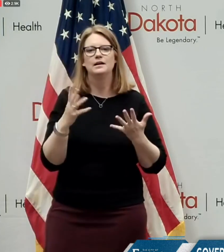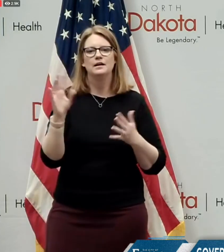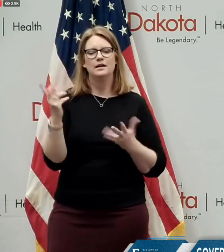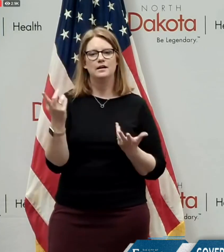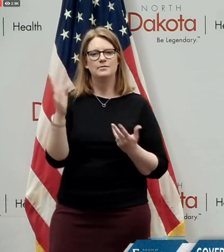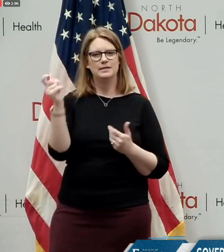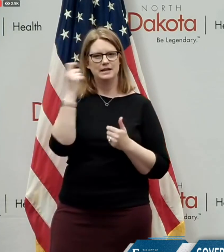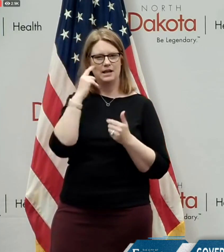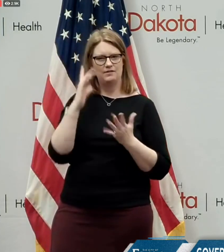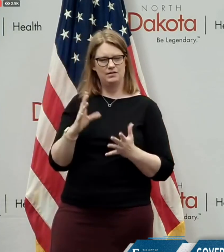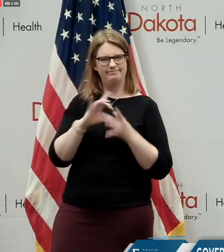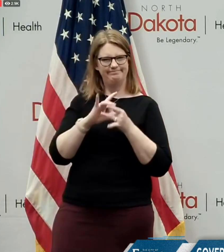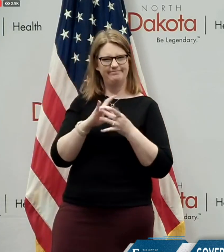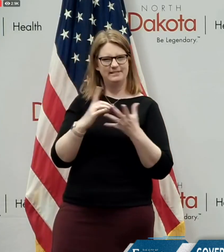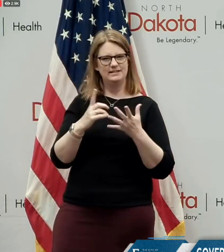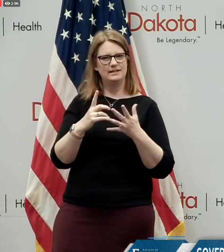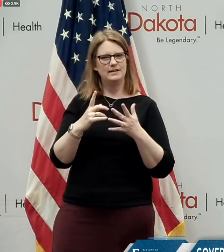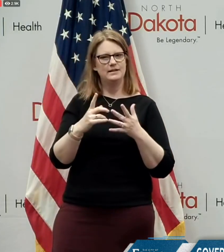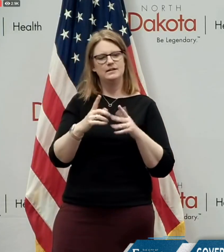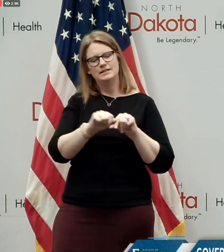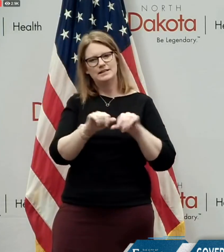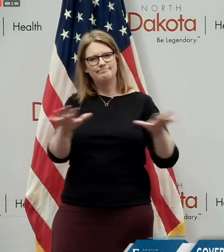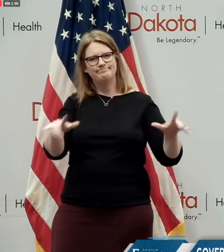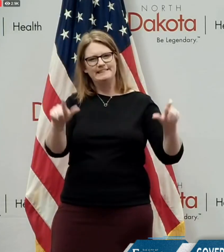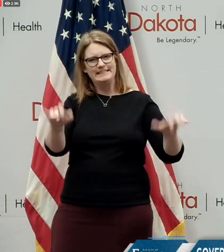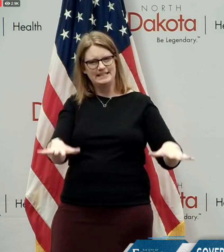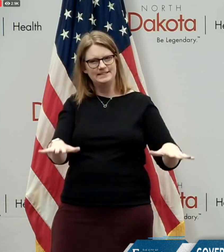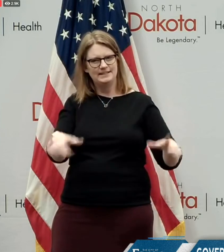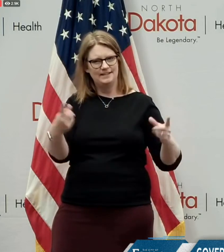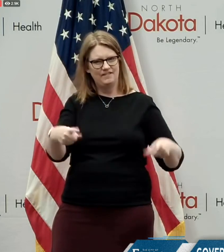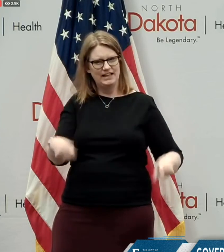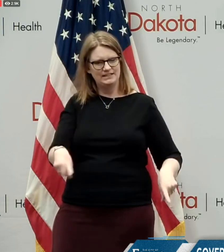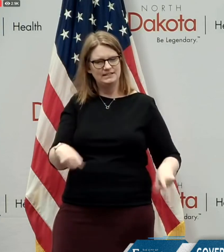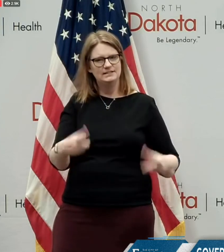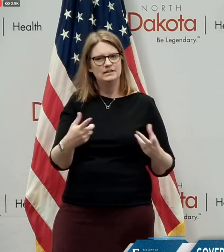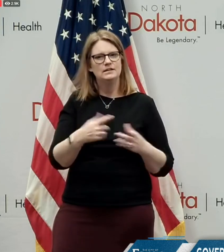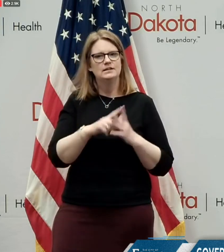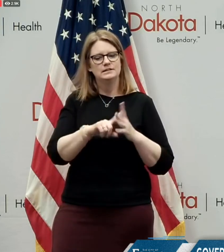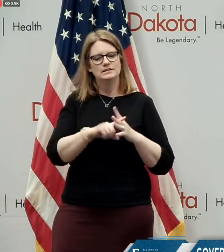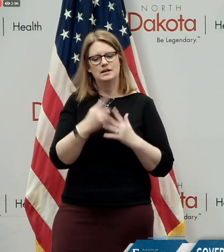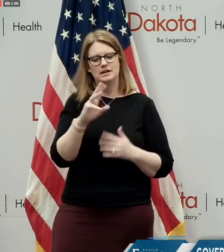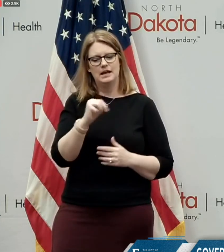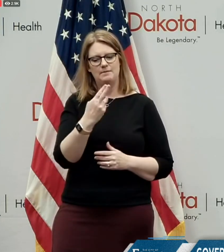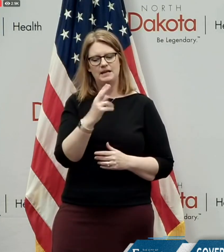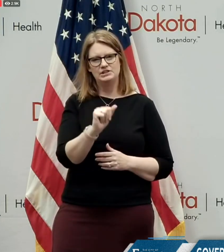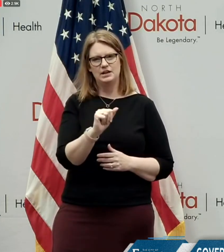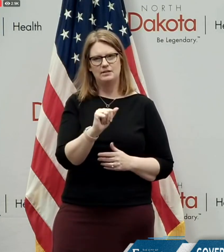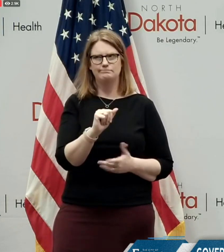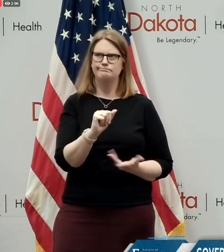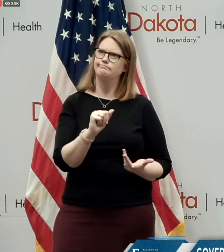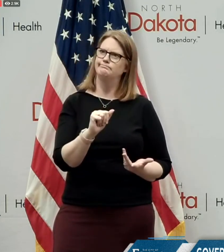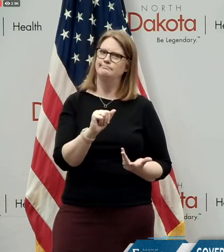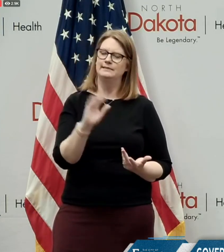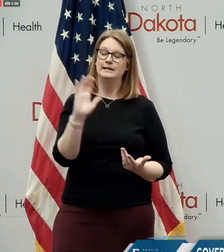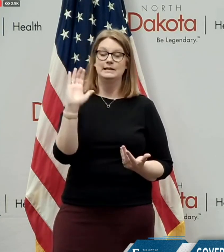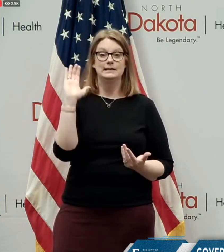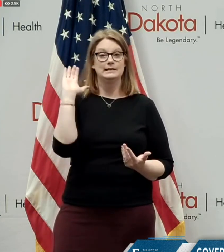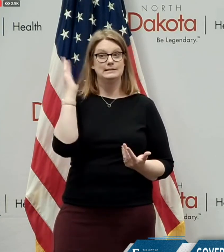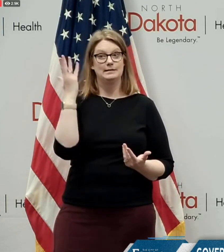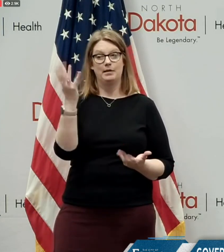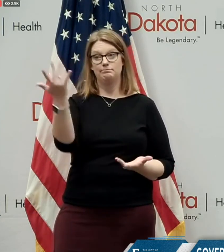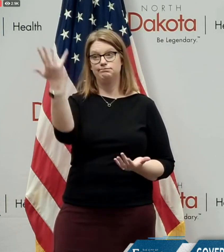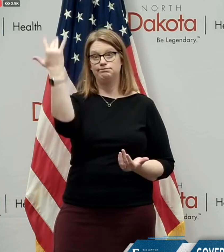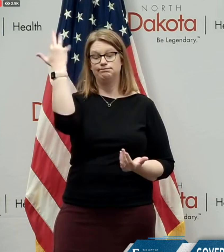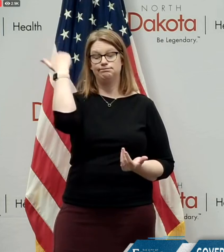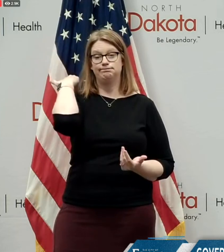to, the mass testing days that events we've had here, beginning with MHA. Seems like months and months ago